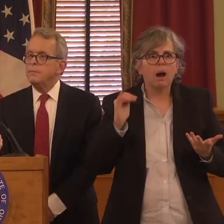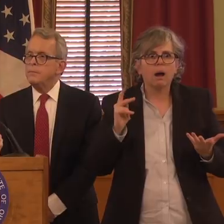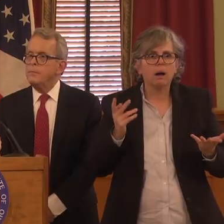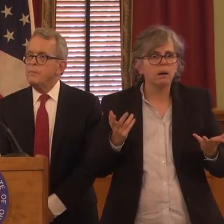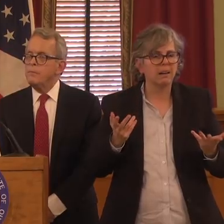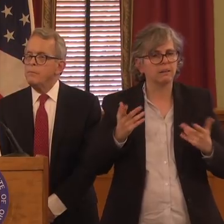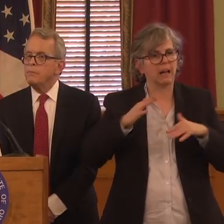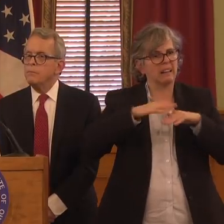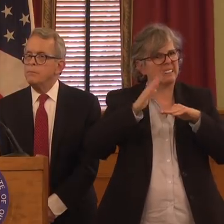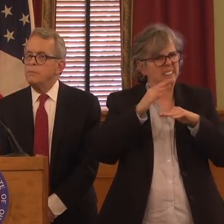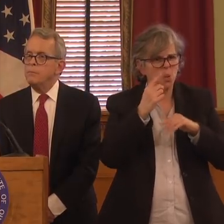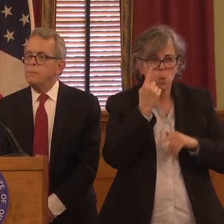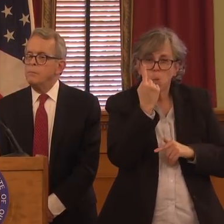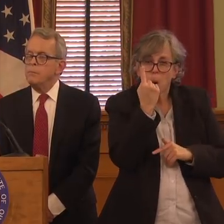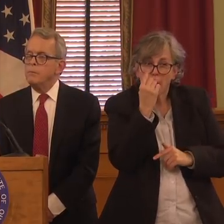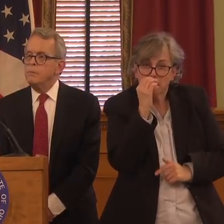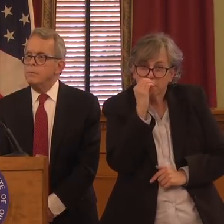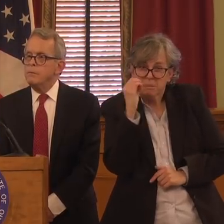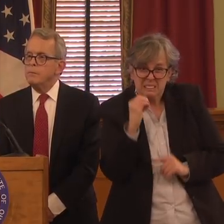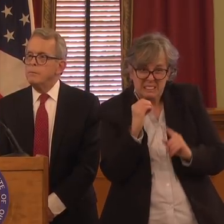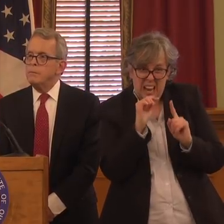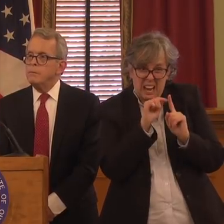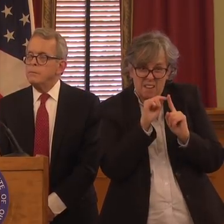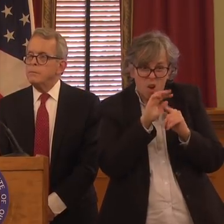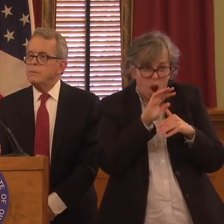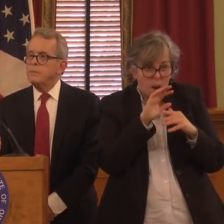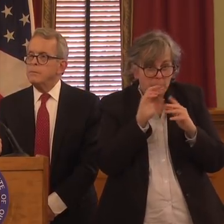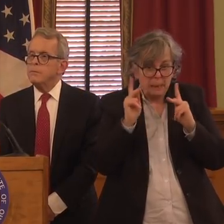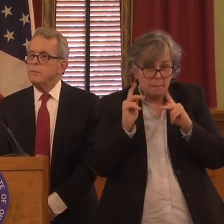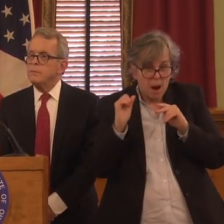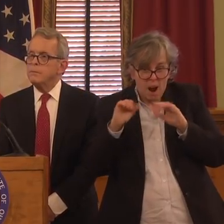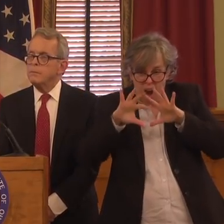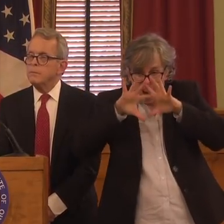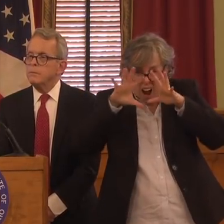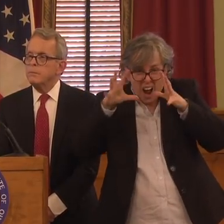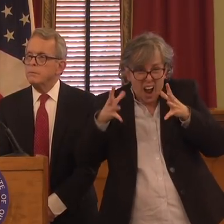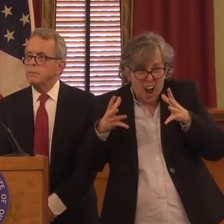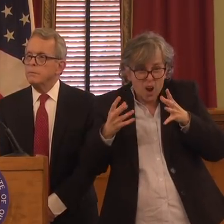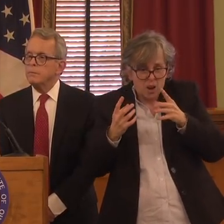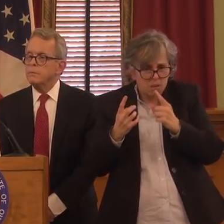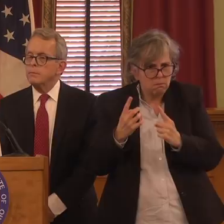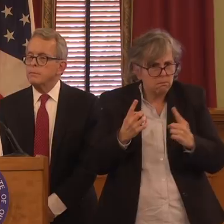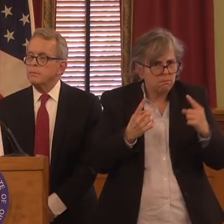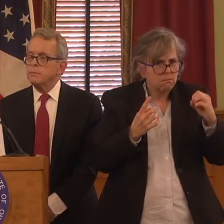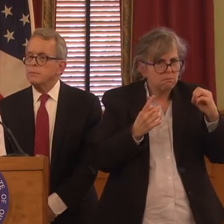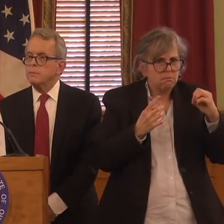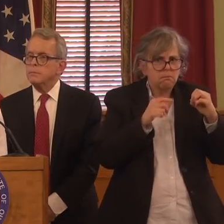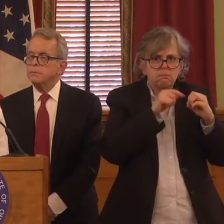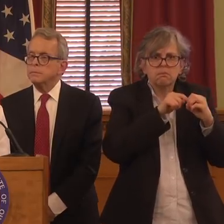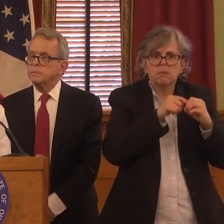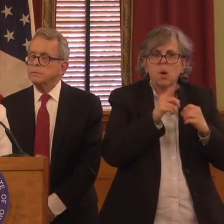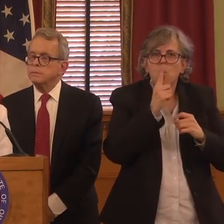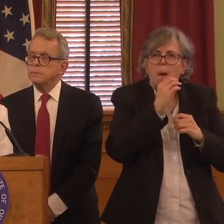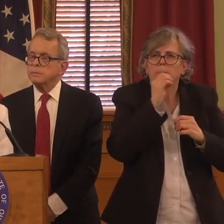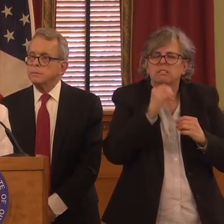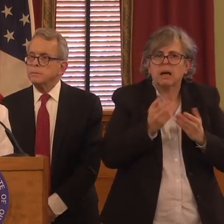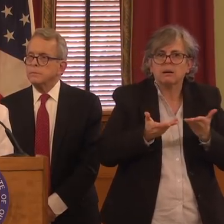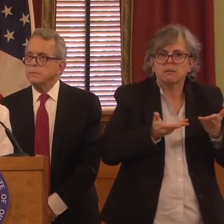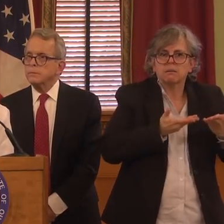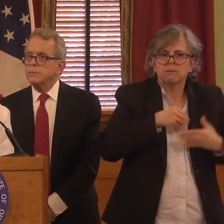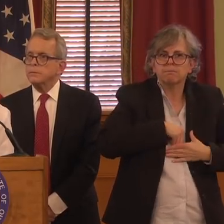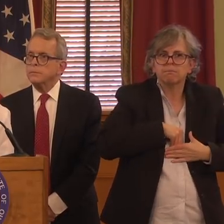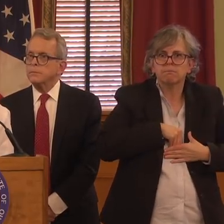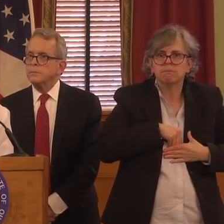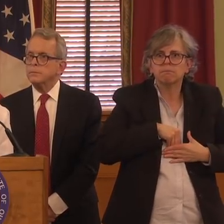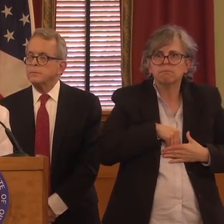very least 1% of our population is carrying this virus in Ohio today. We have